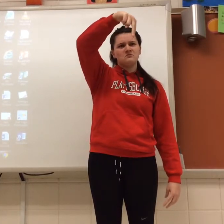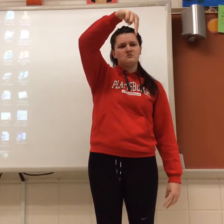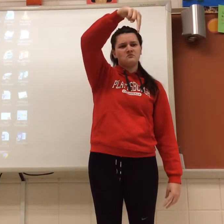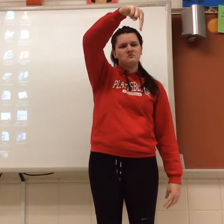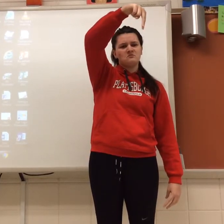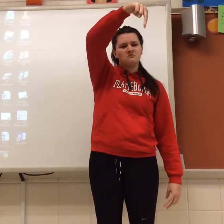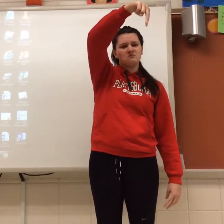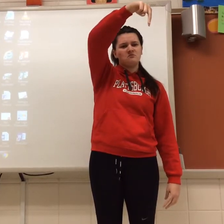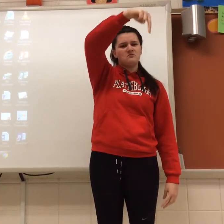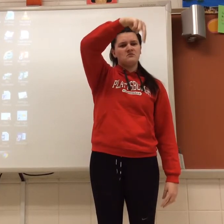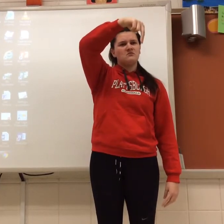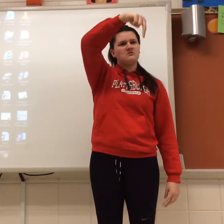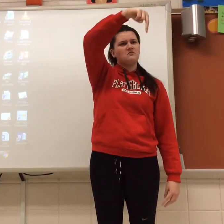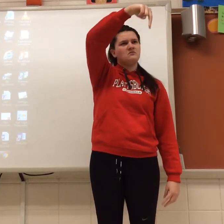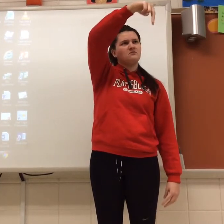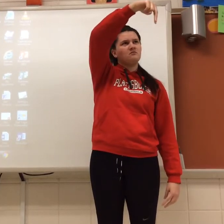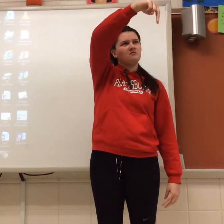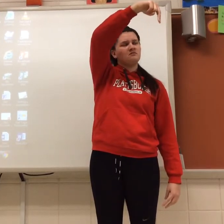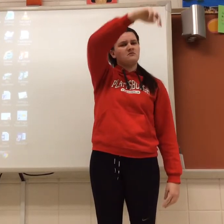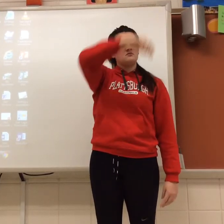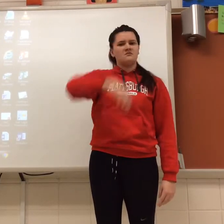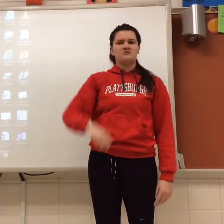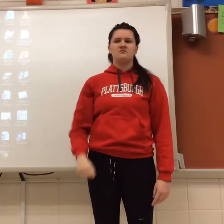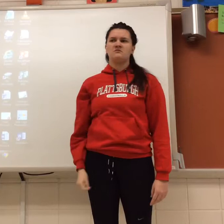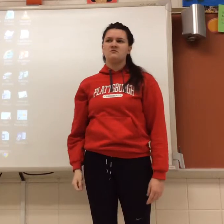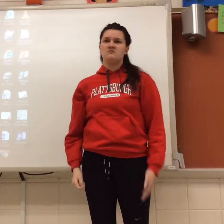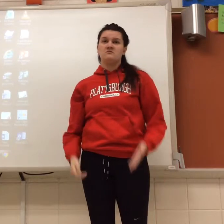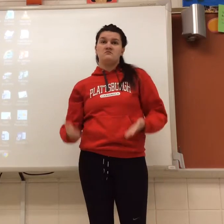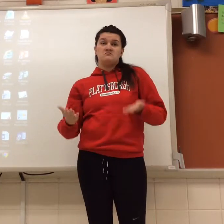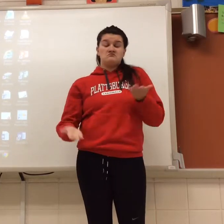escalator, and up he went.